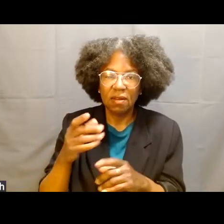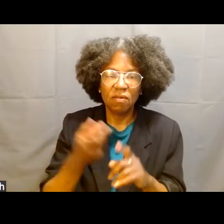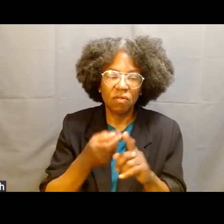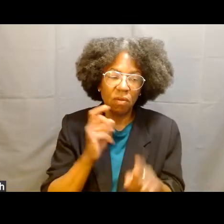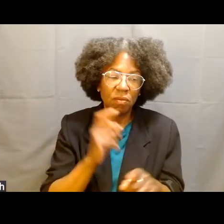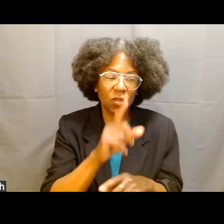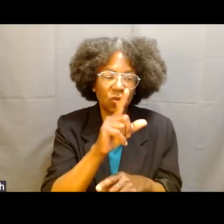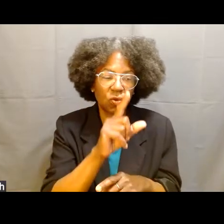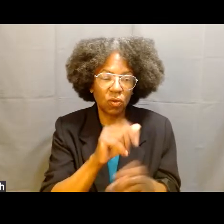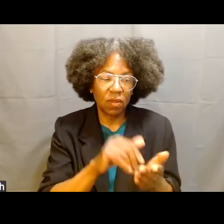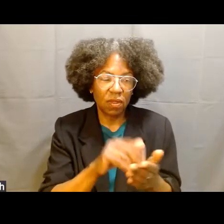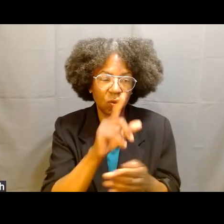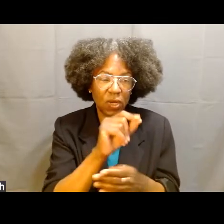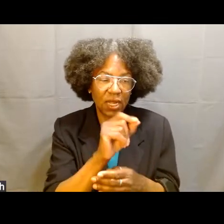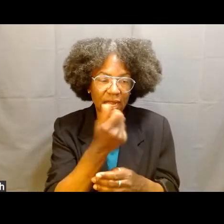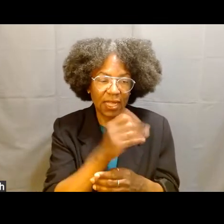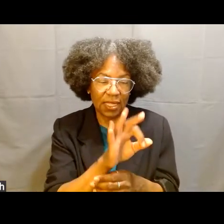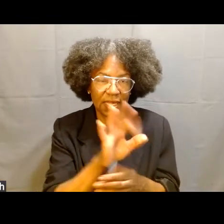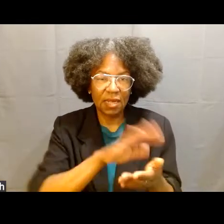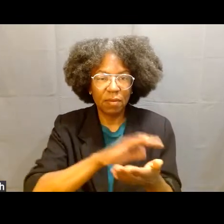amounts. thank you.